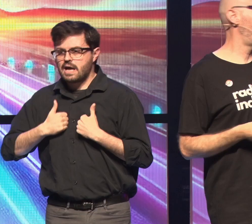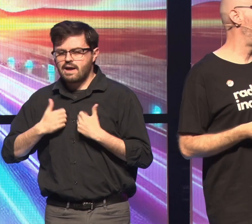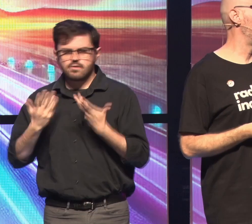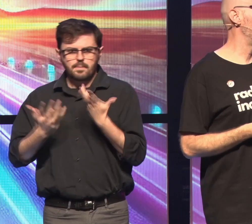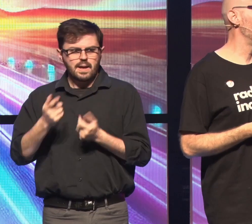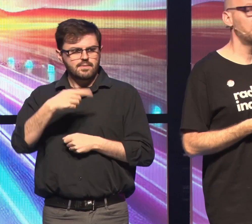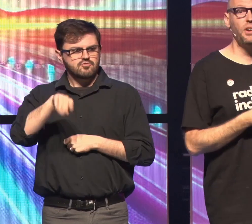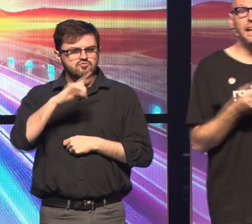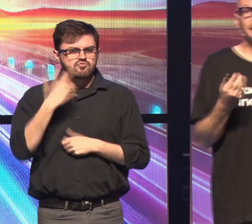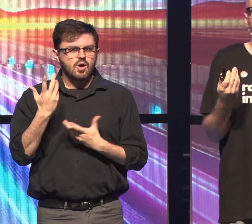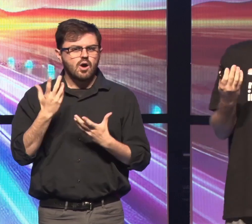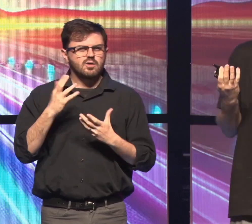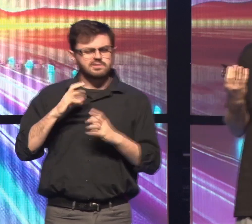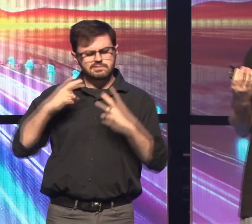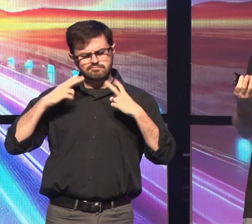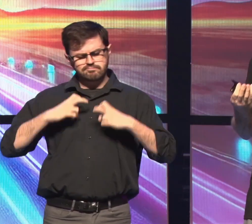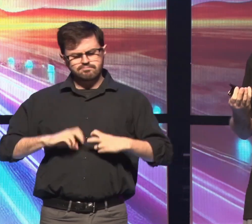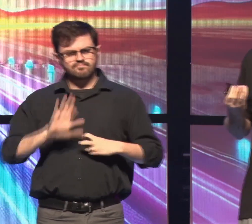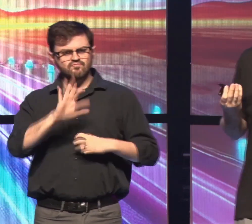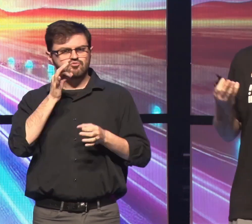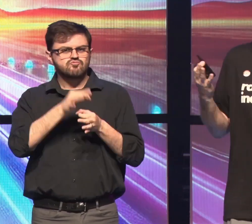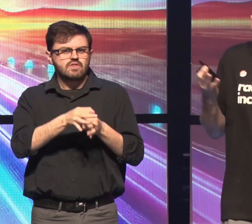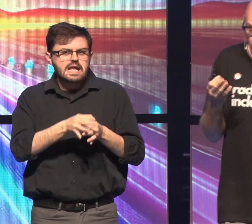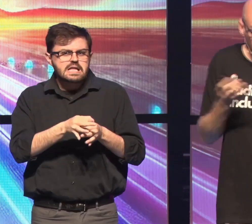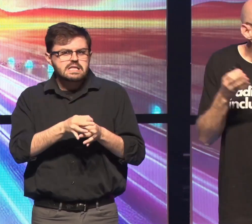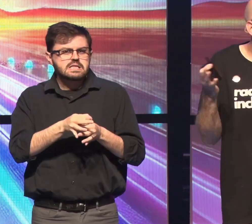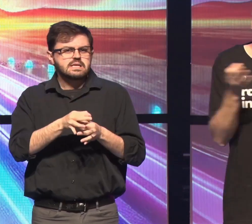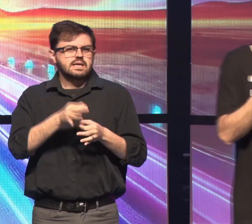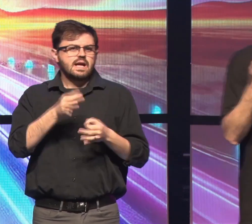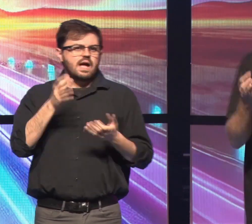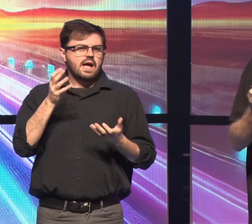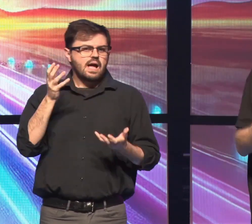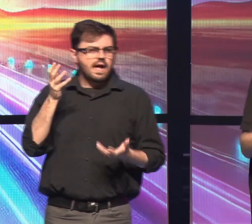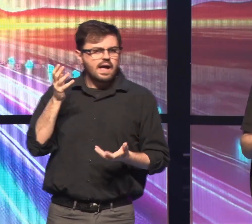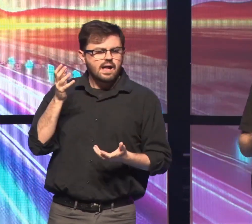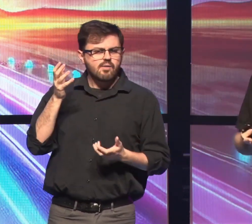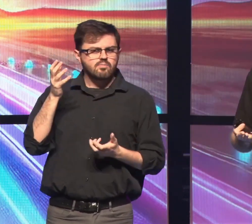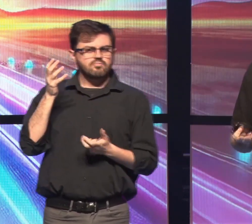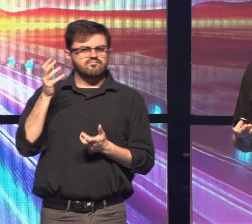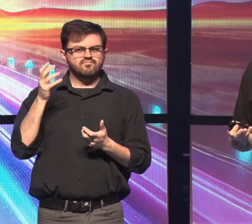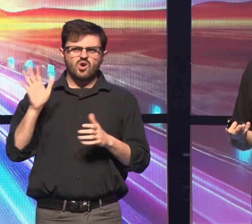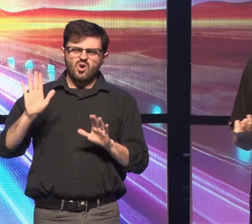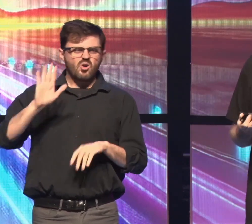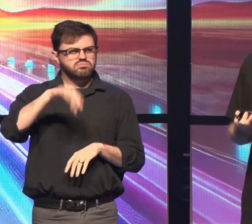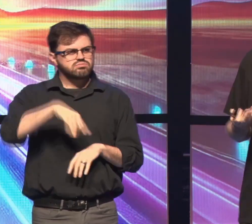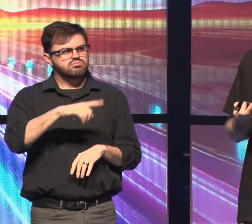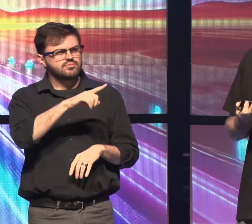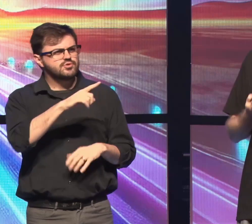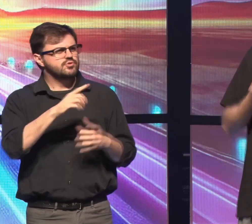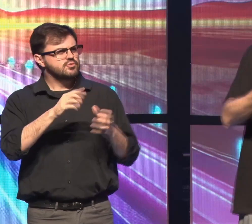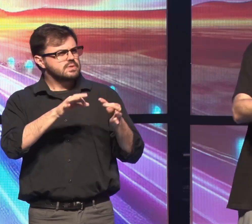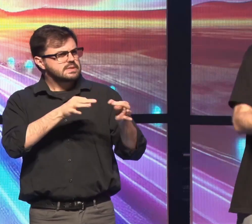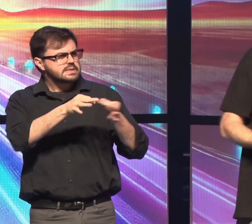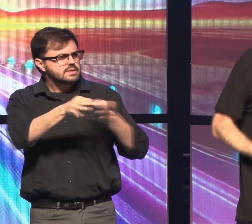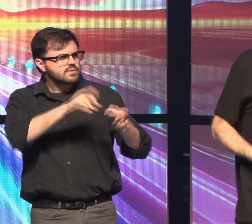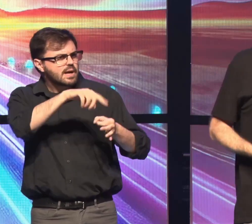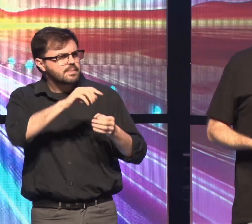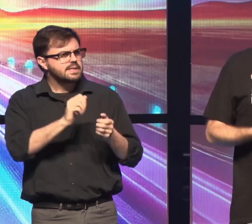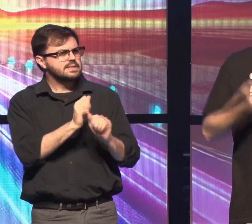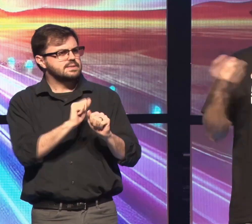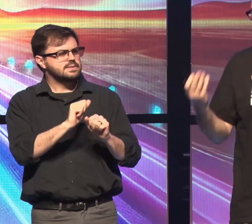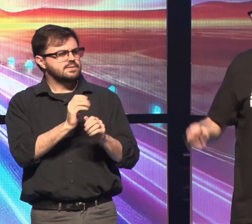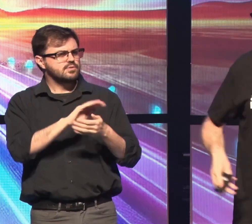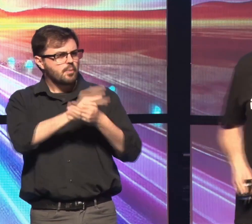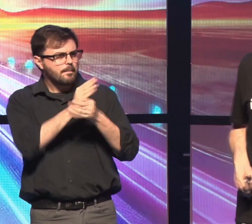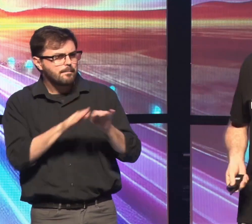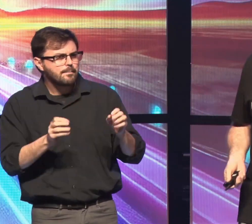exploring faith, and you're trying to say, hey, okay, you talk about this peacemaking path of Jesus here. If I'm going to try and follow it,